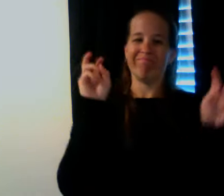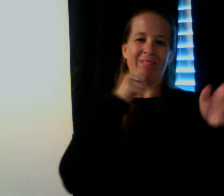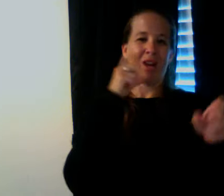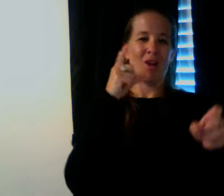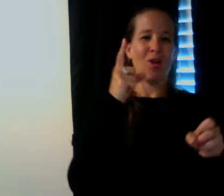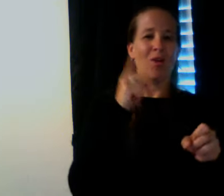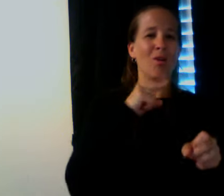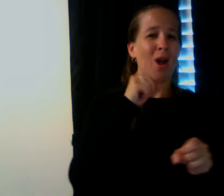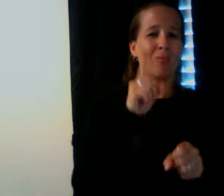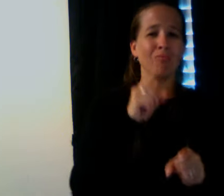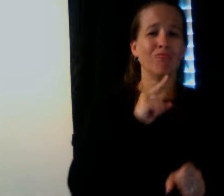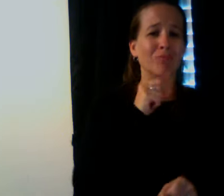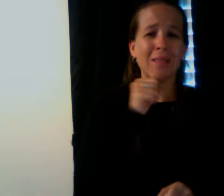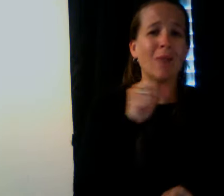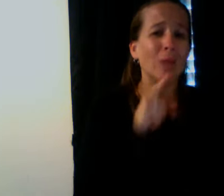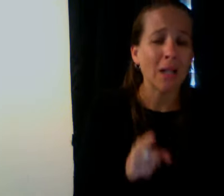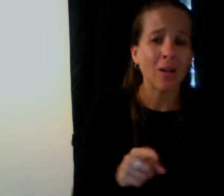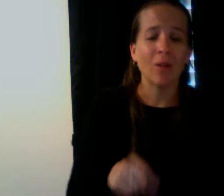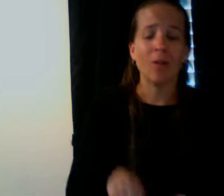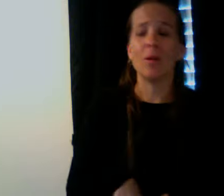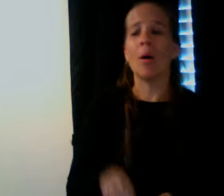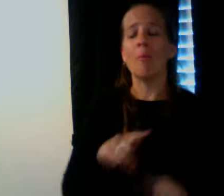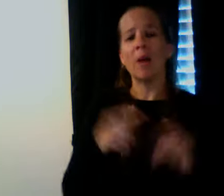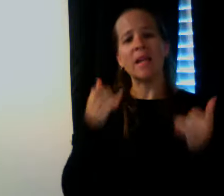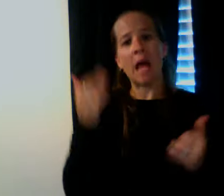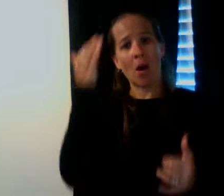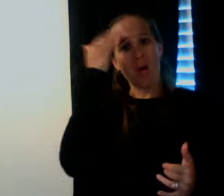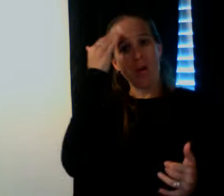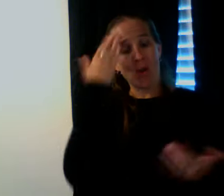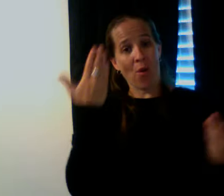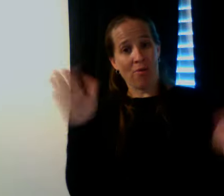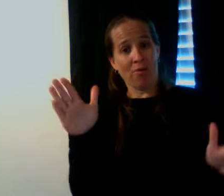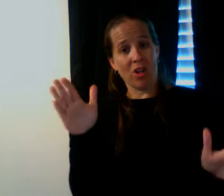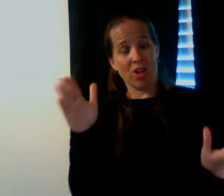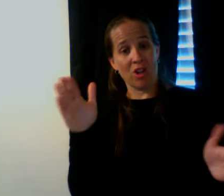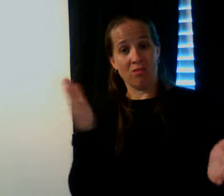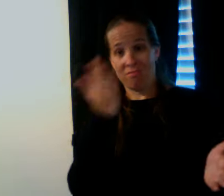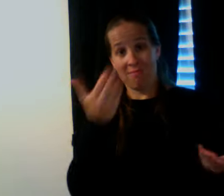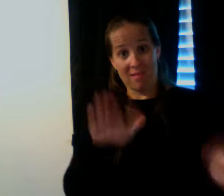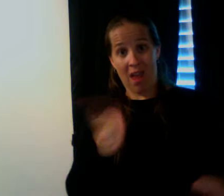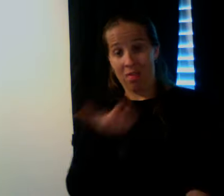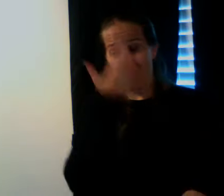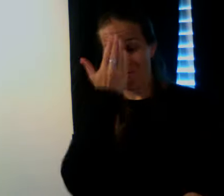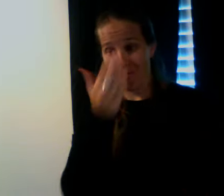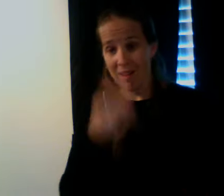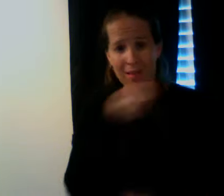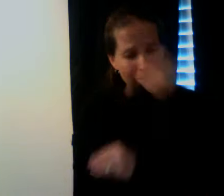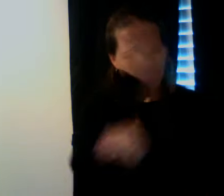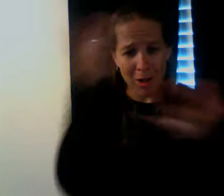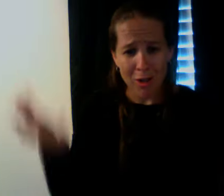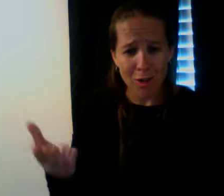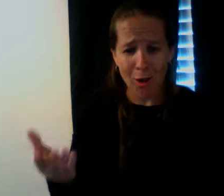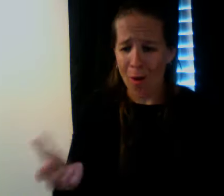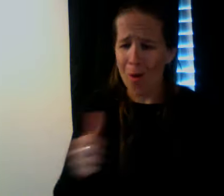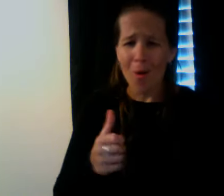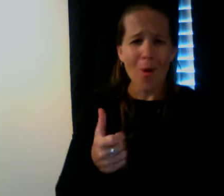to die. Even people who want to go to heaven don't want to die to get there. And yet, death is the destination